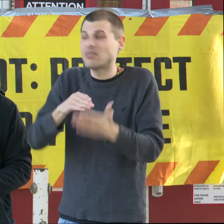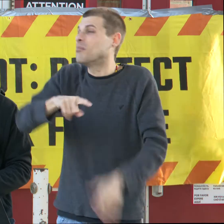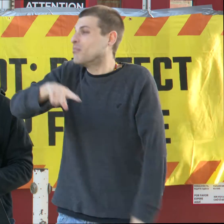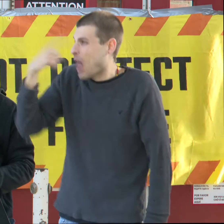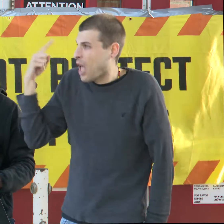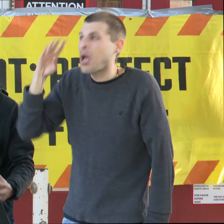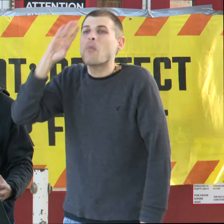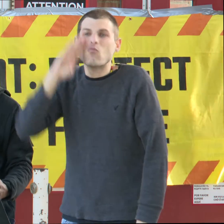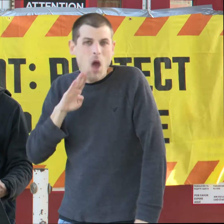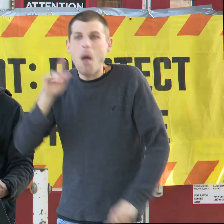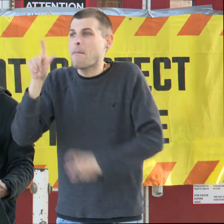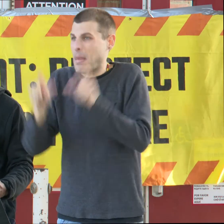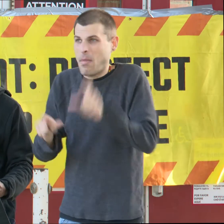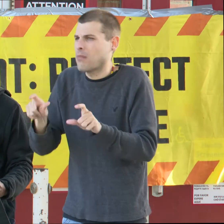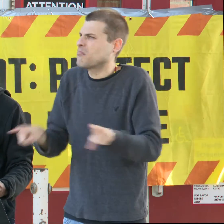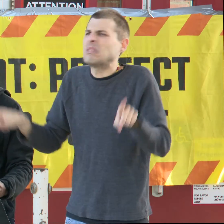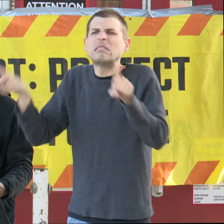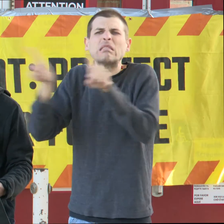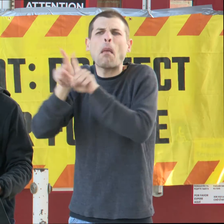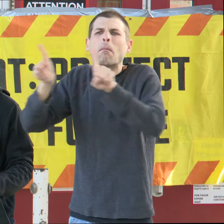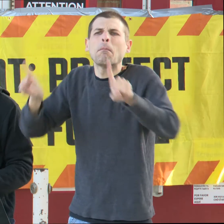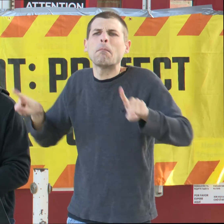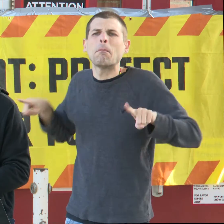It has not changed.